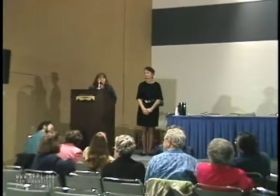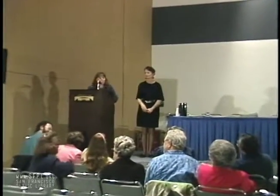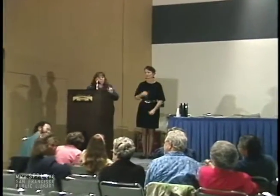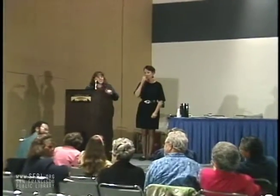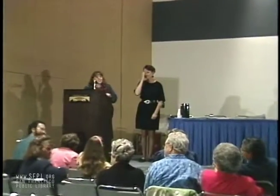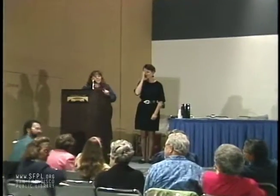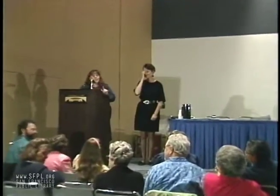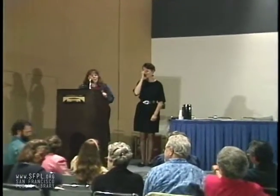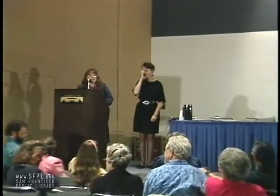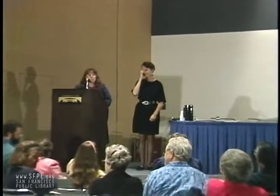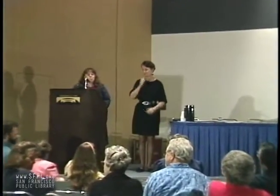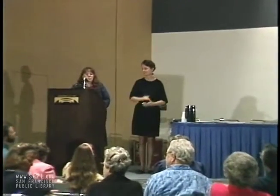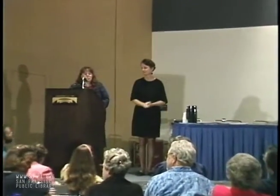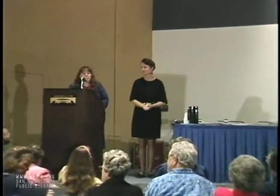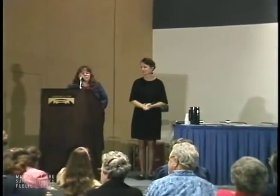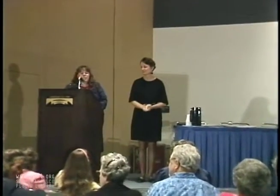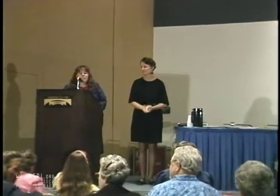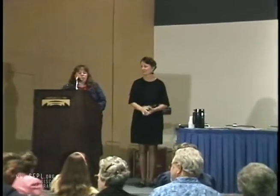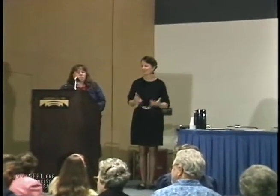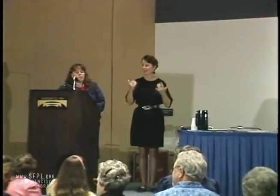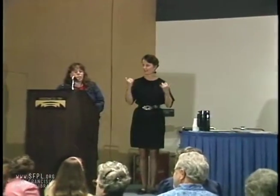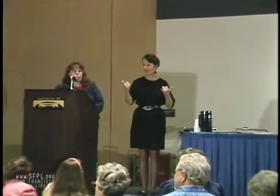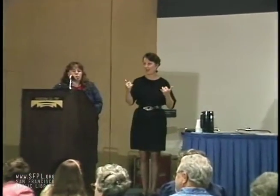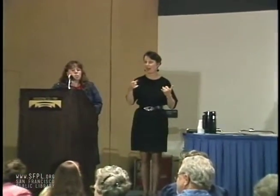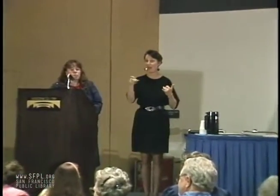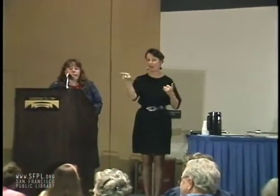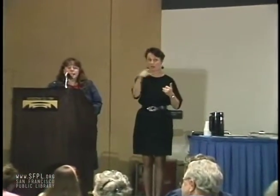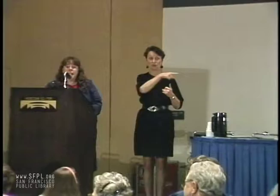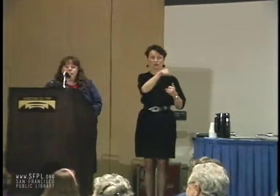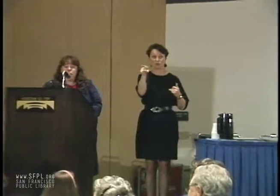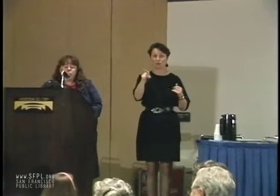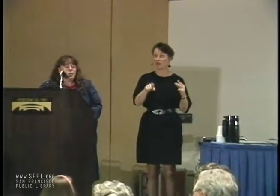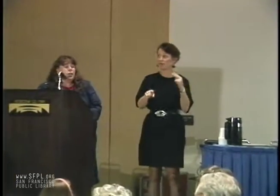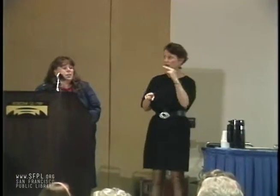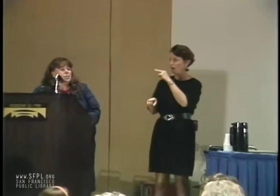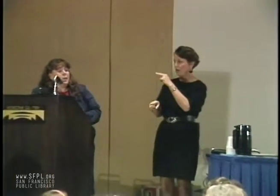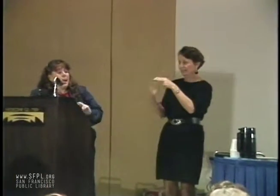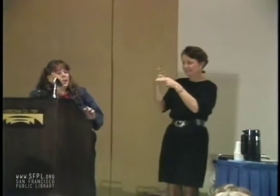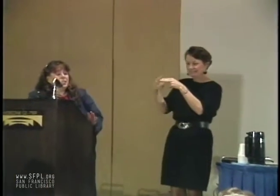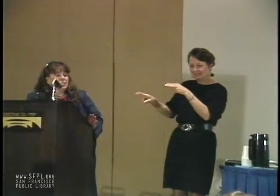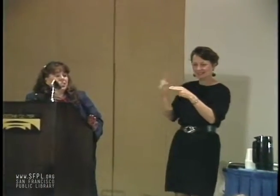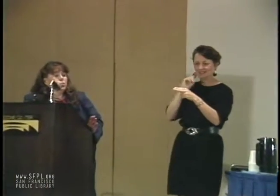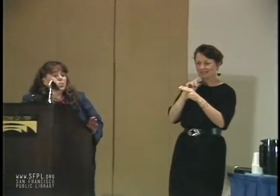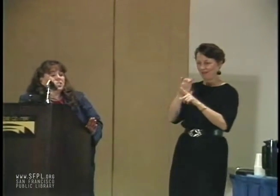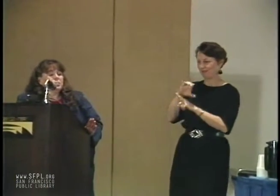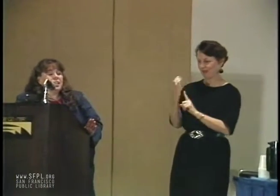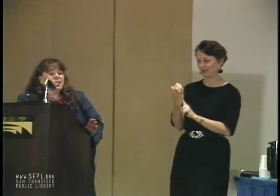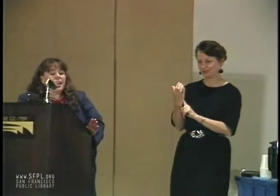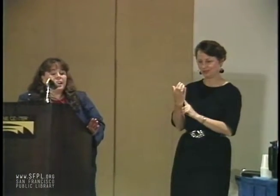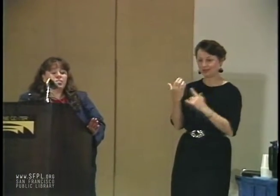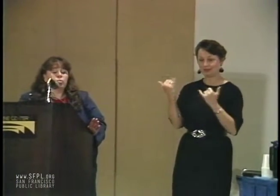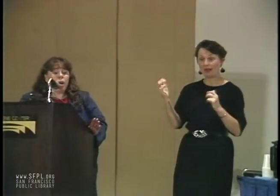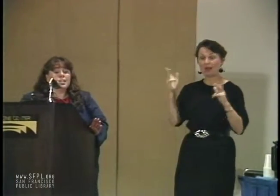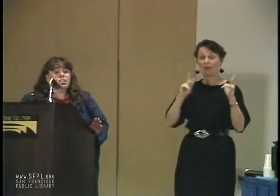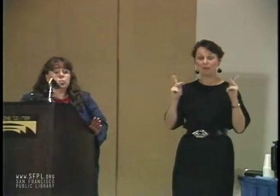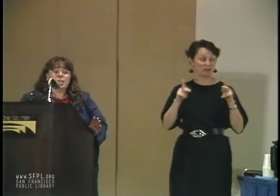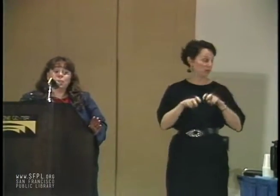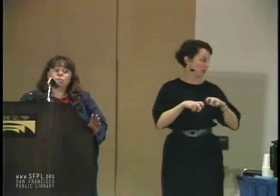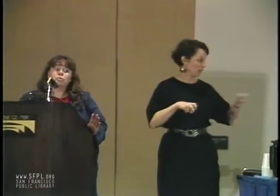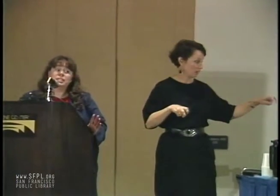You're seeing a little bit of deaf culture at work right now. The panelists who will speak next wanted to be able to